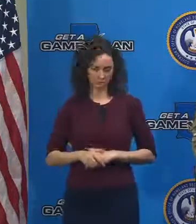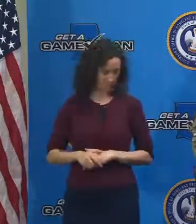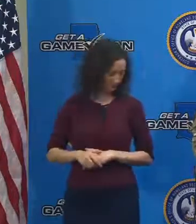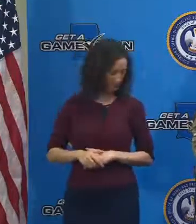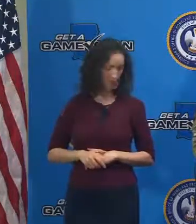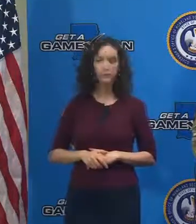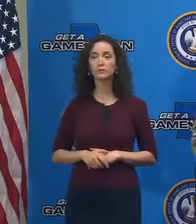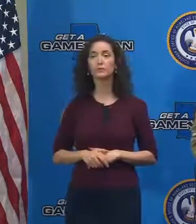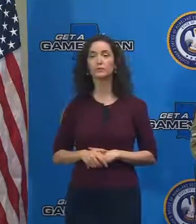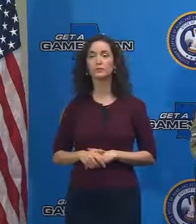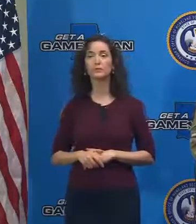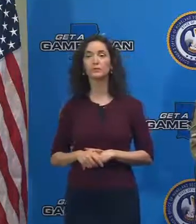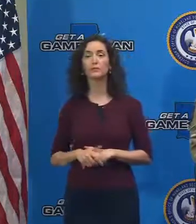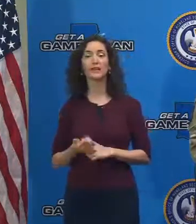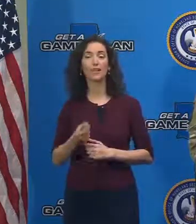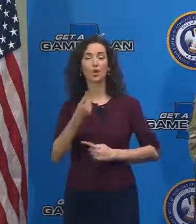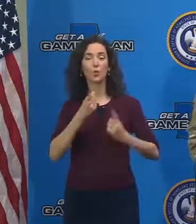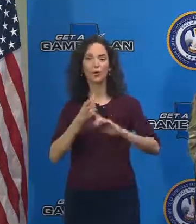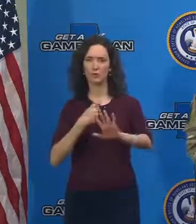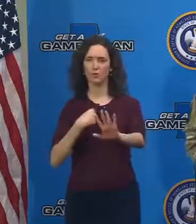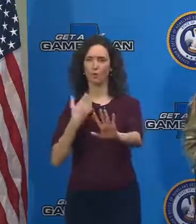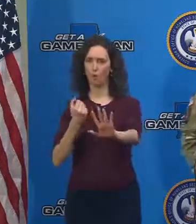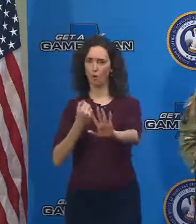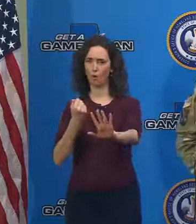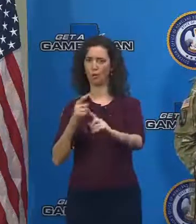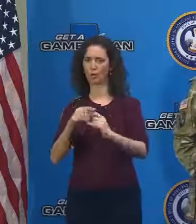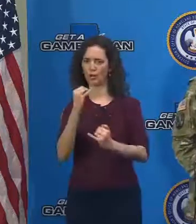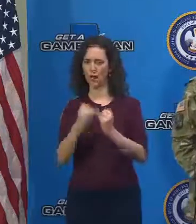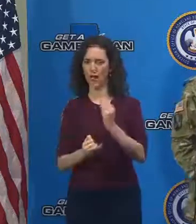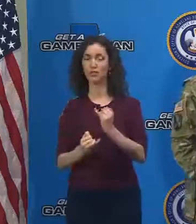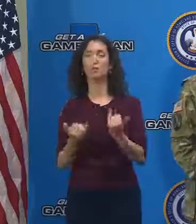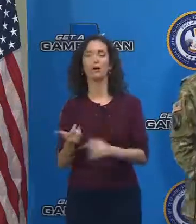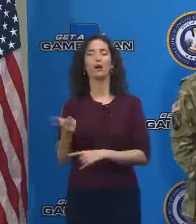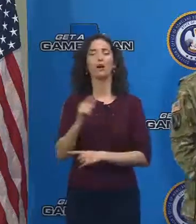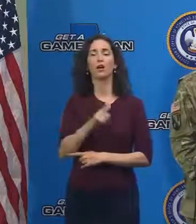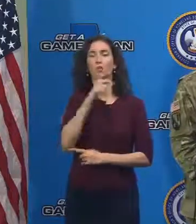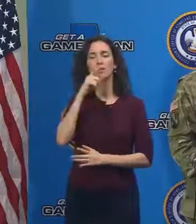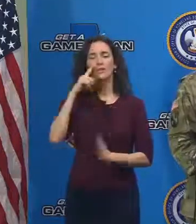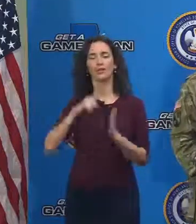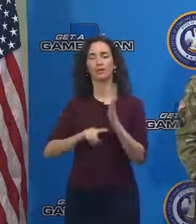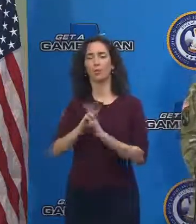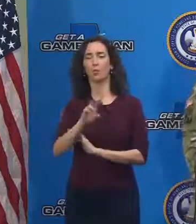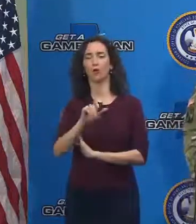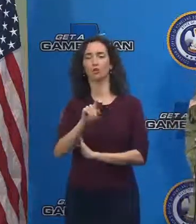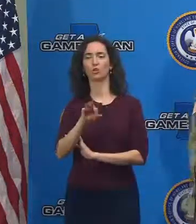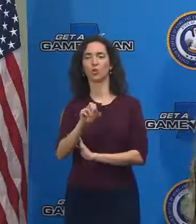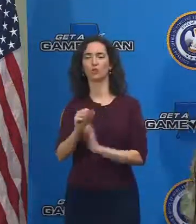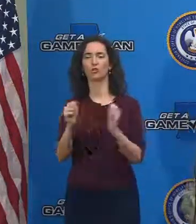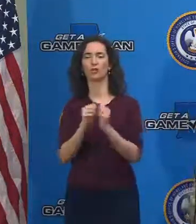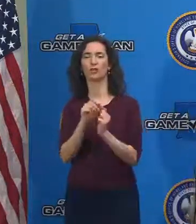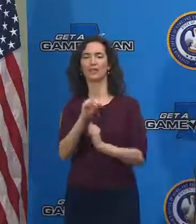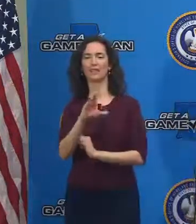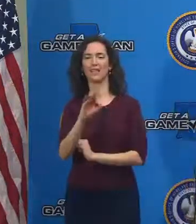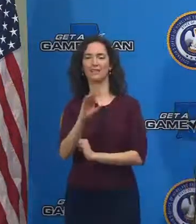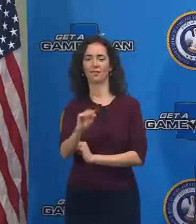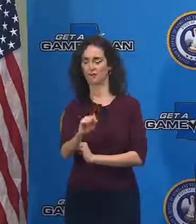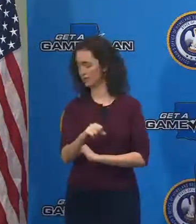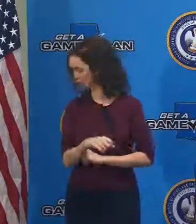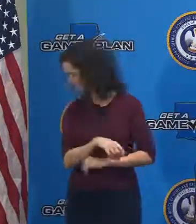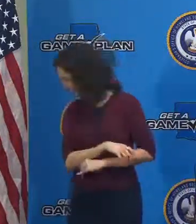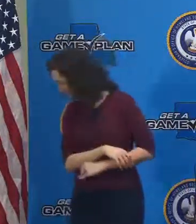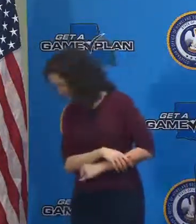I'll hold if you have any questions for me at the end, but I'll be followed by Secretary Walters with DCFS.